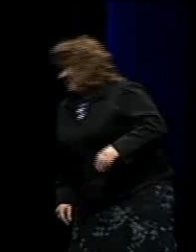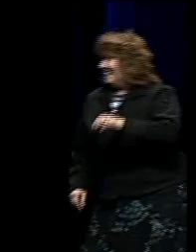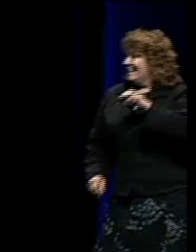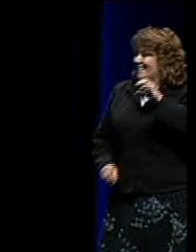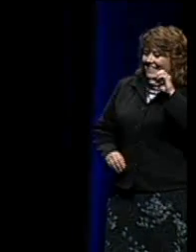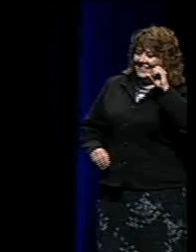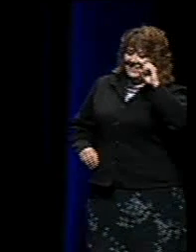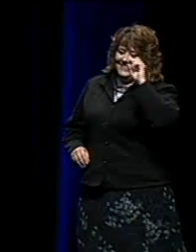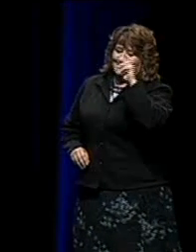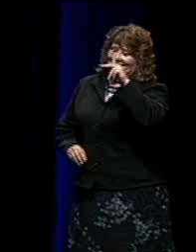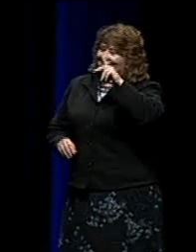Okay.